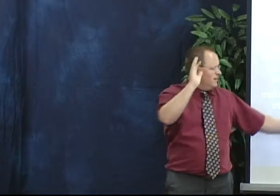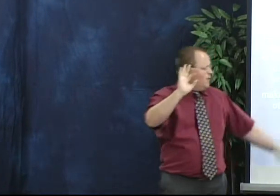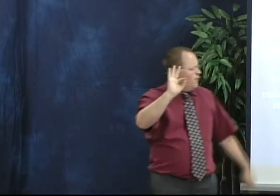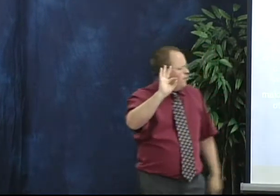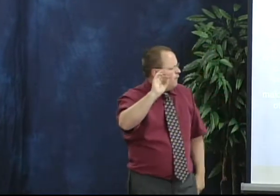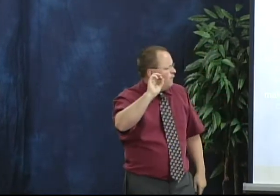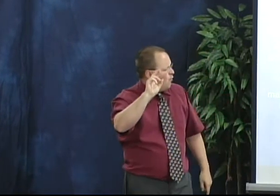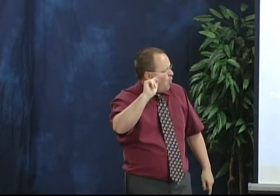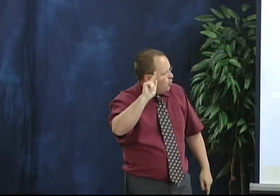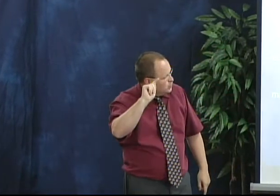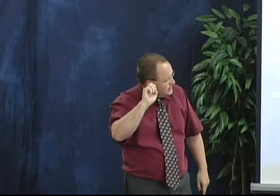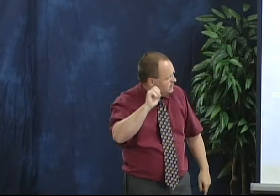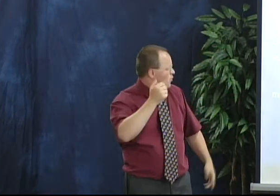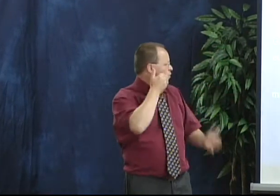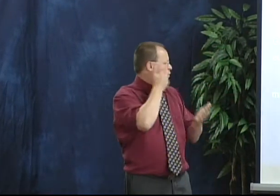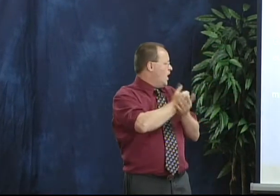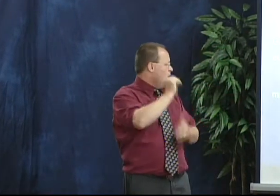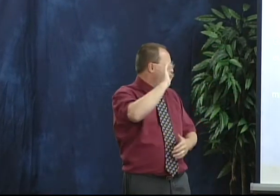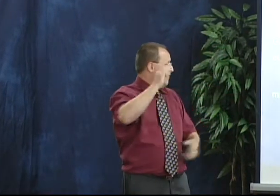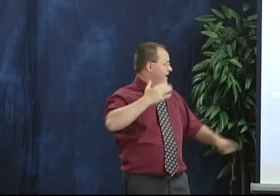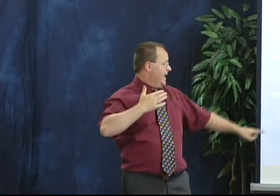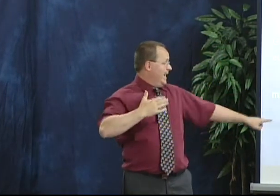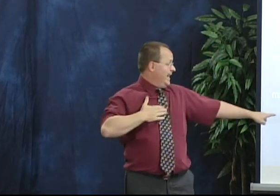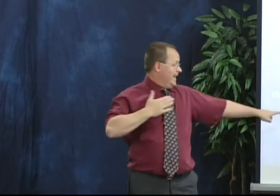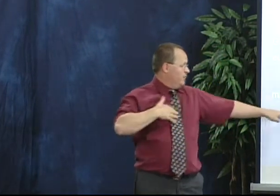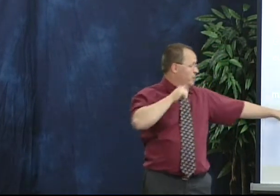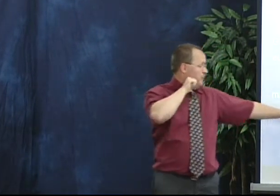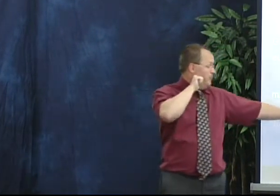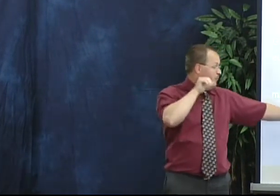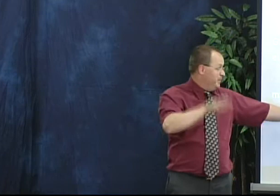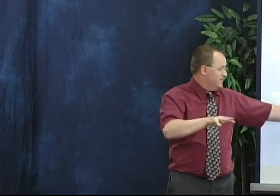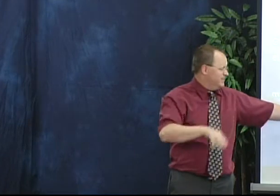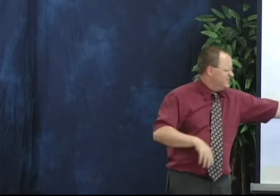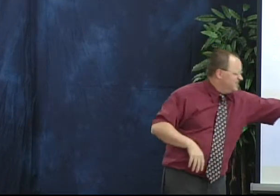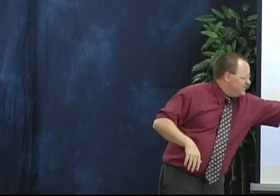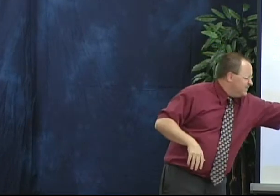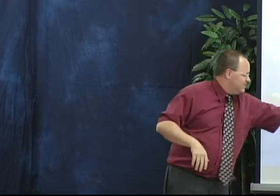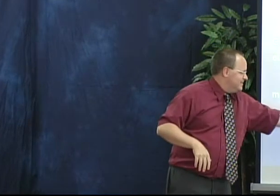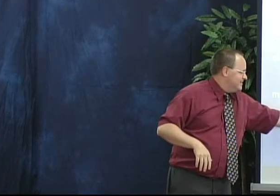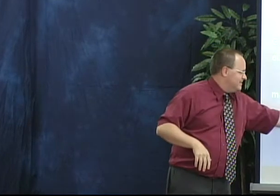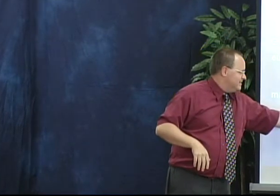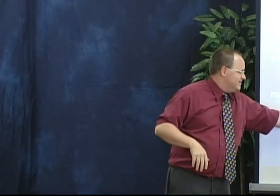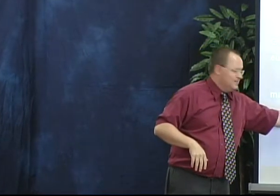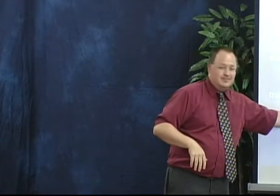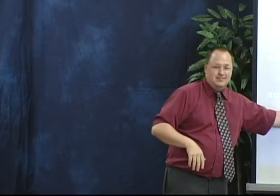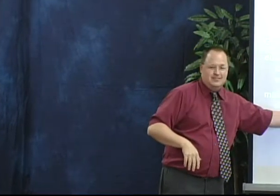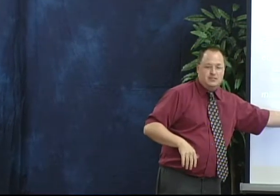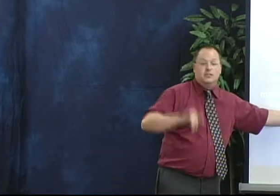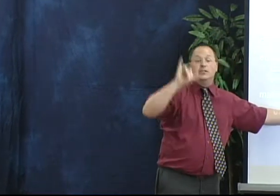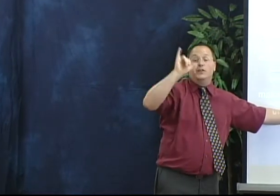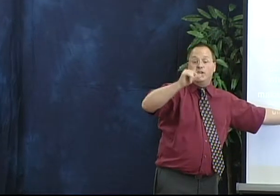And this is what you are before God: fortunate, well off, happy, blessed.